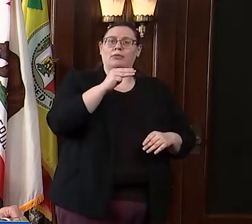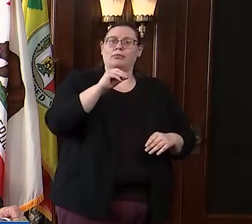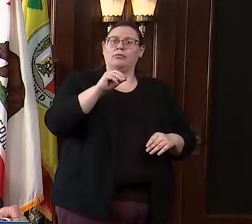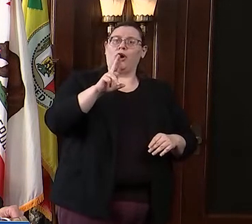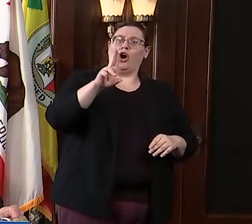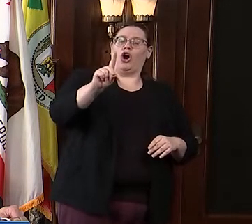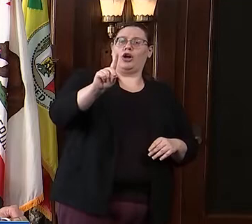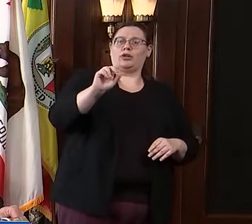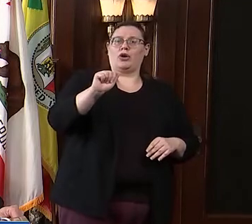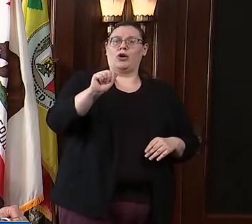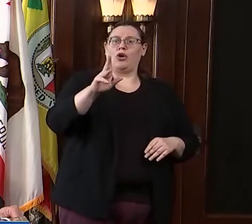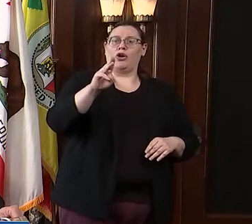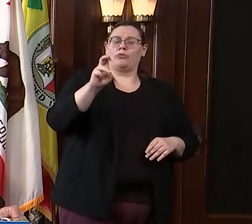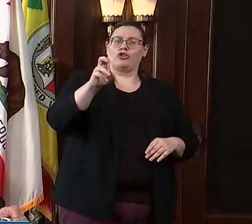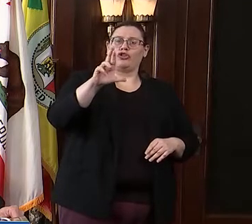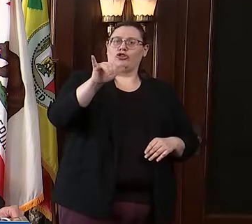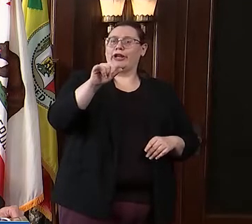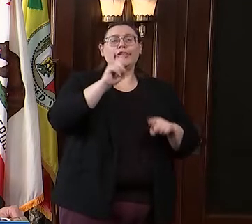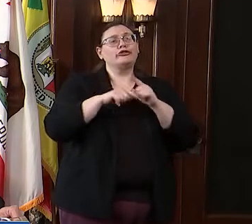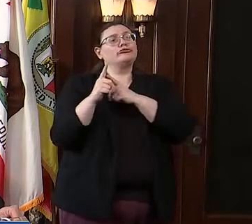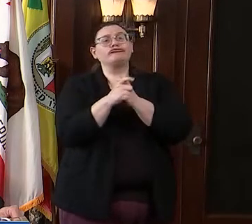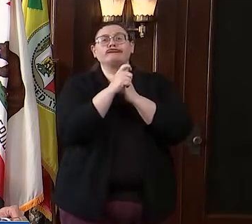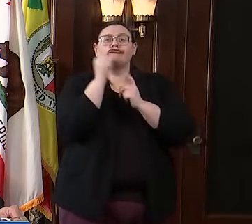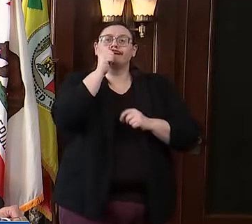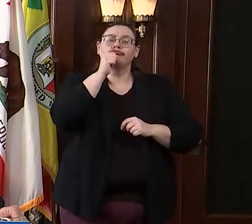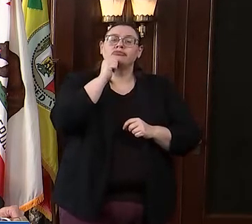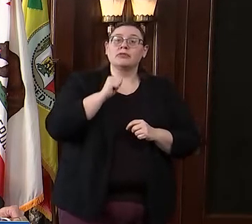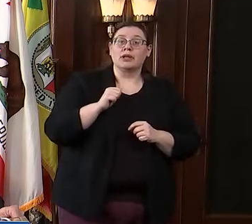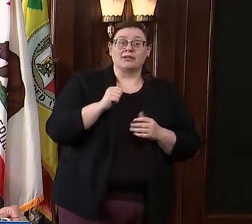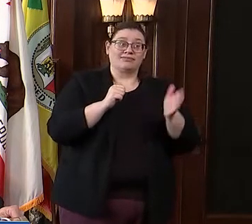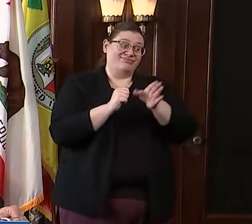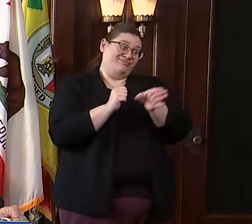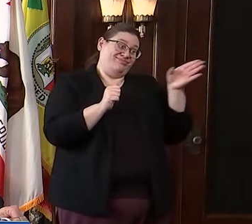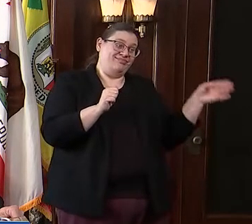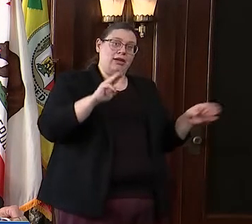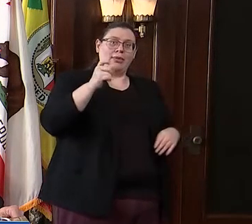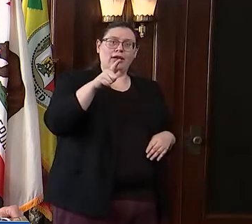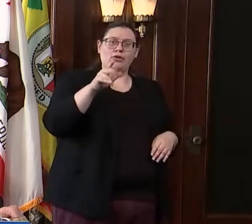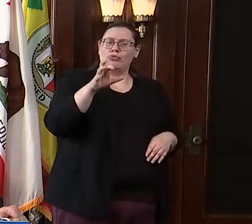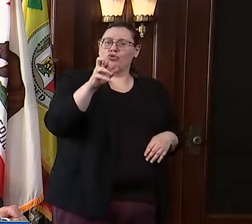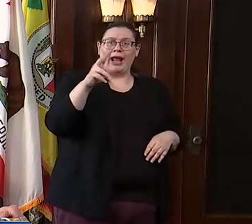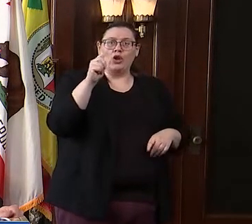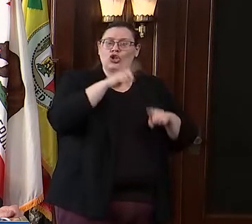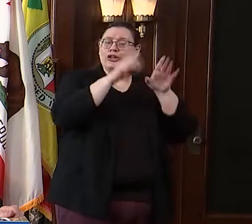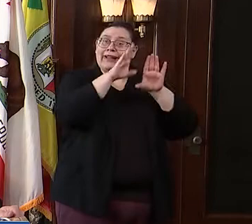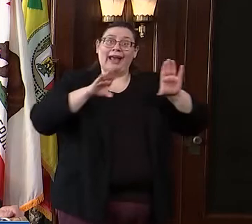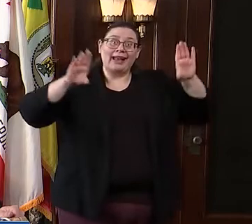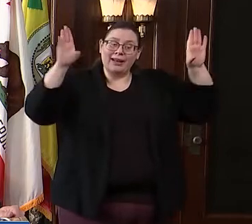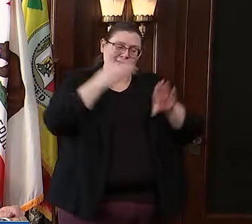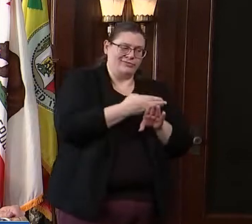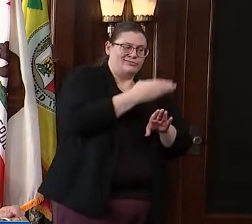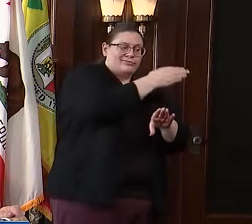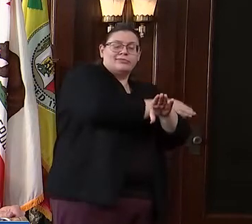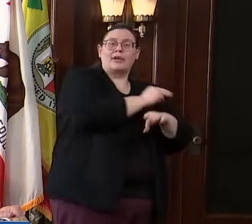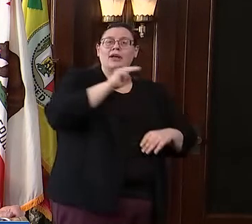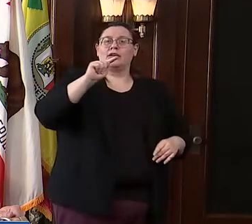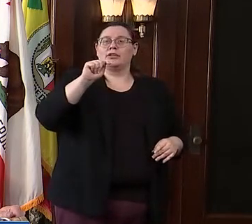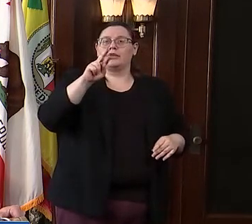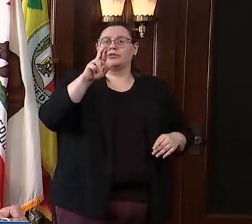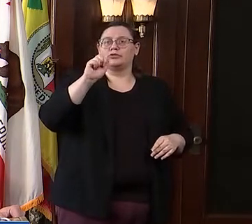his daily jog. Michael Brown couldn't put his hands up, and Trayvon Martin couldn't wear a hoodie.